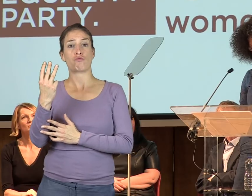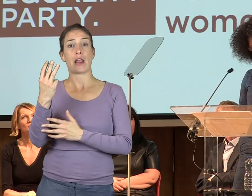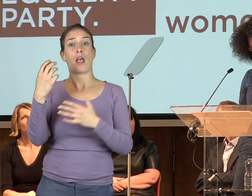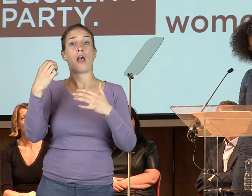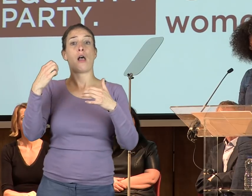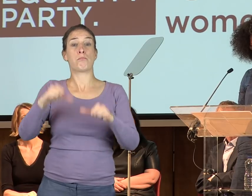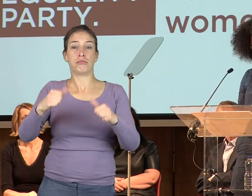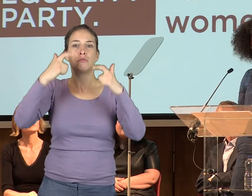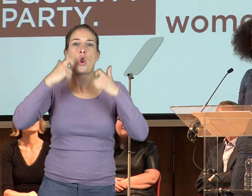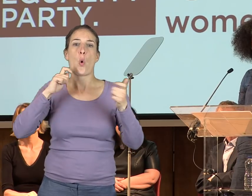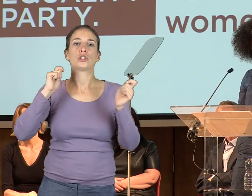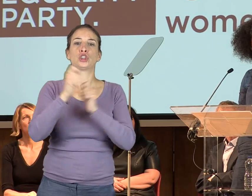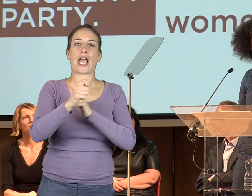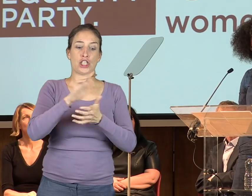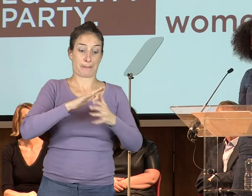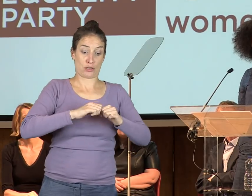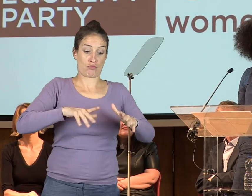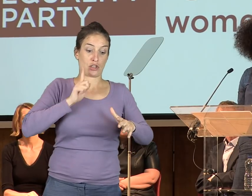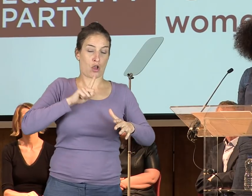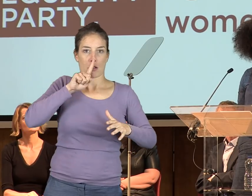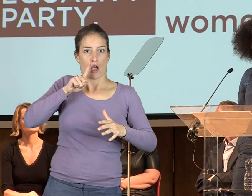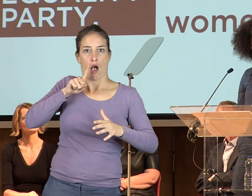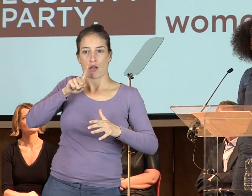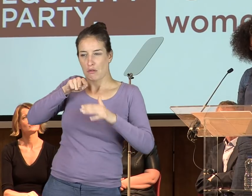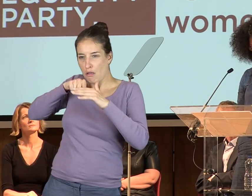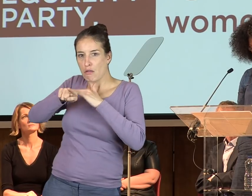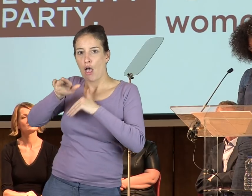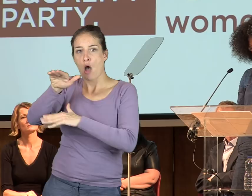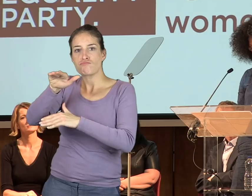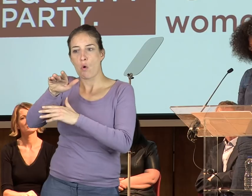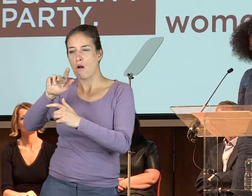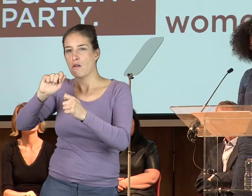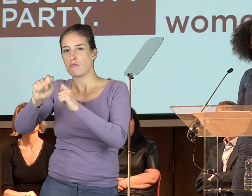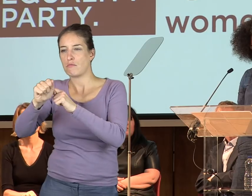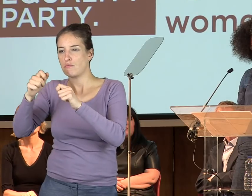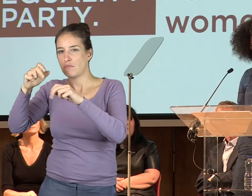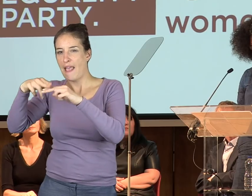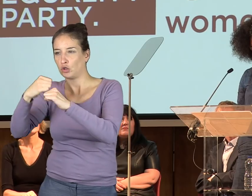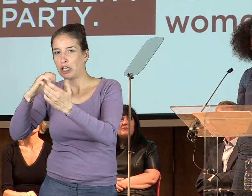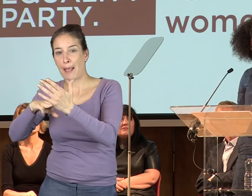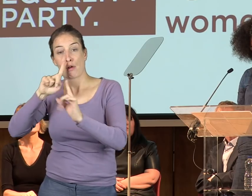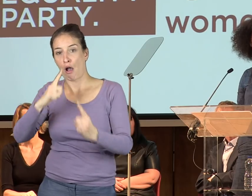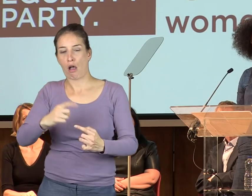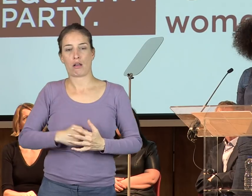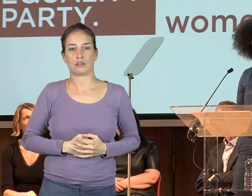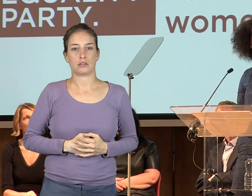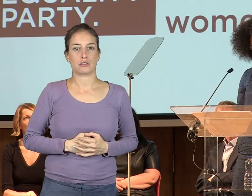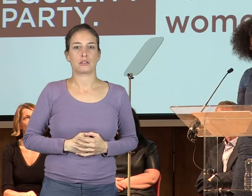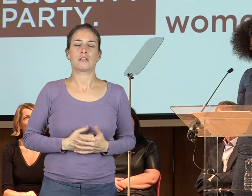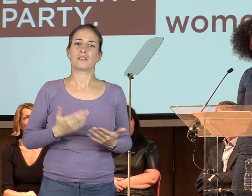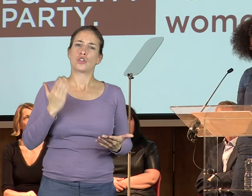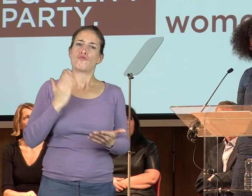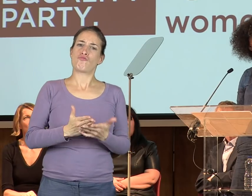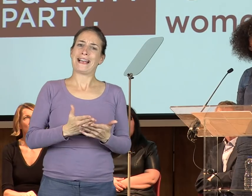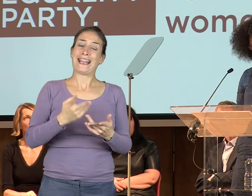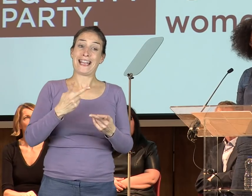women like me overseas was closed. If we had equal numbers of women in positions of decision-making power and survivors'